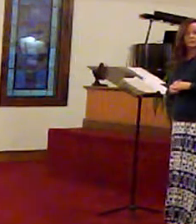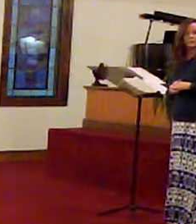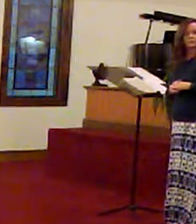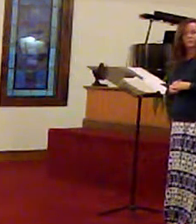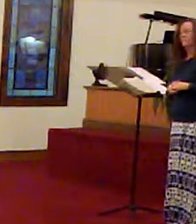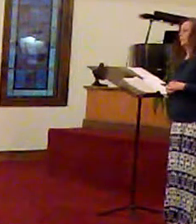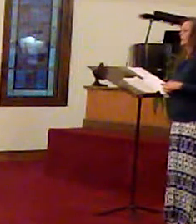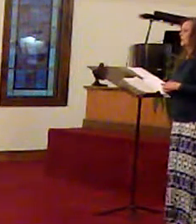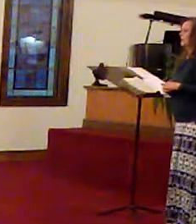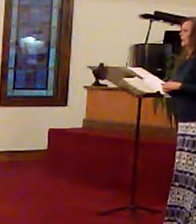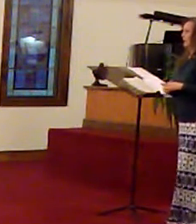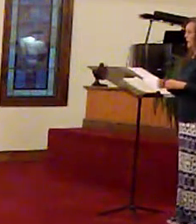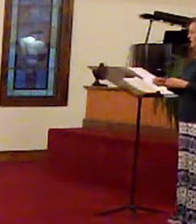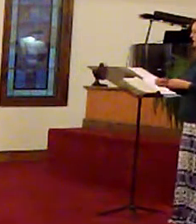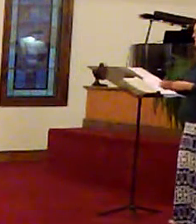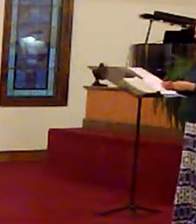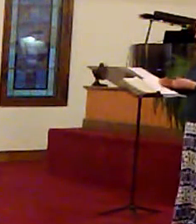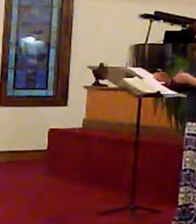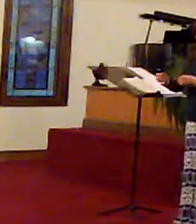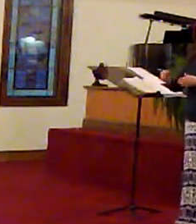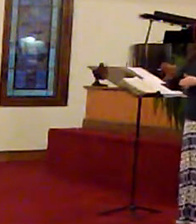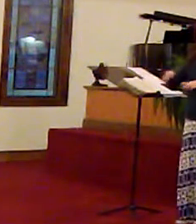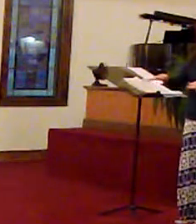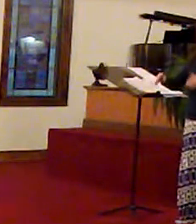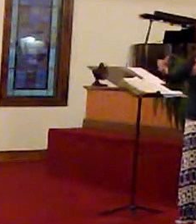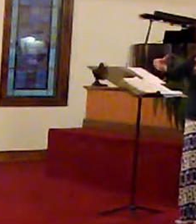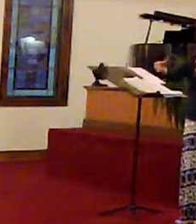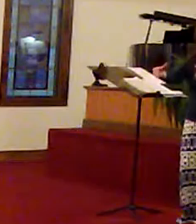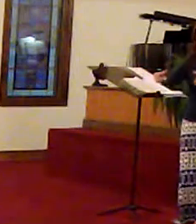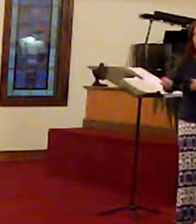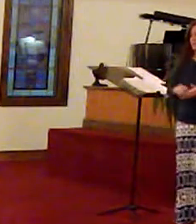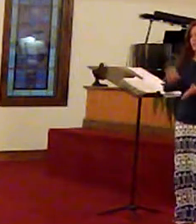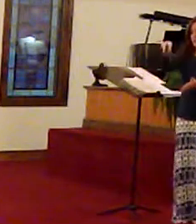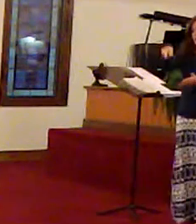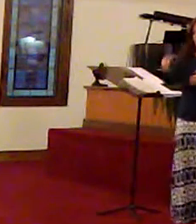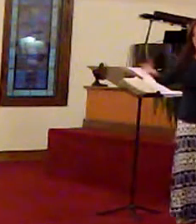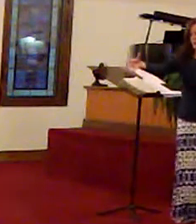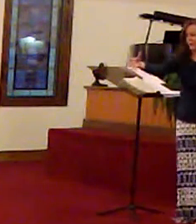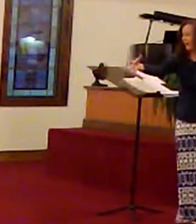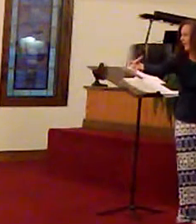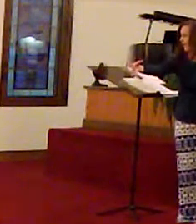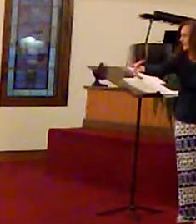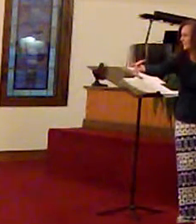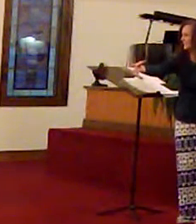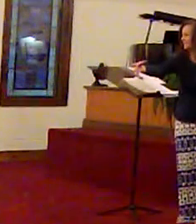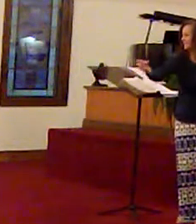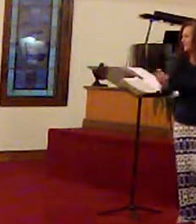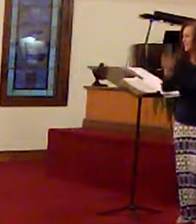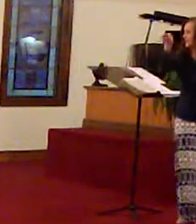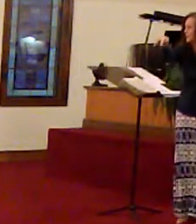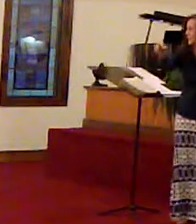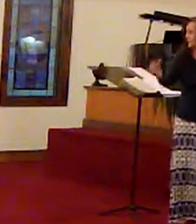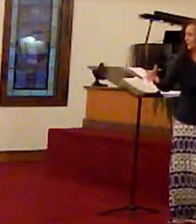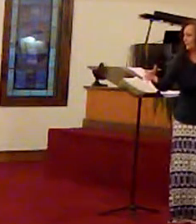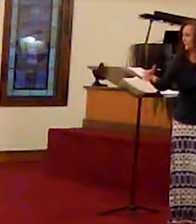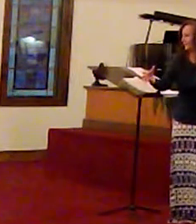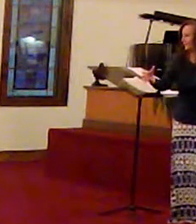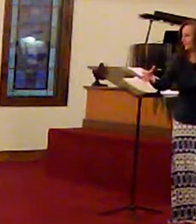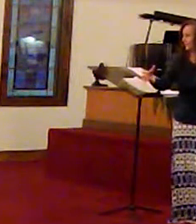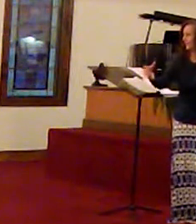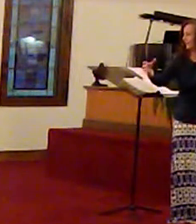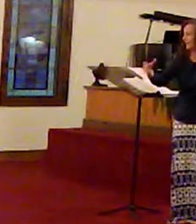They jump, take a step back. Jump to me, I'll catch you. Now, the very first time they jump to me,